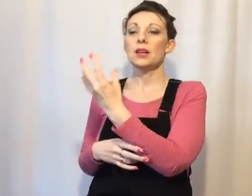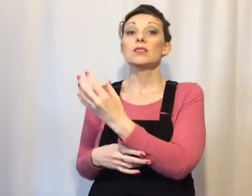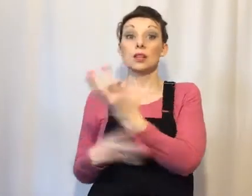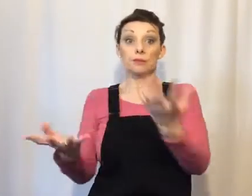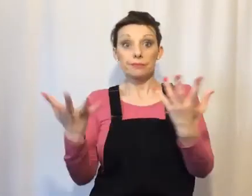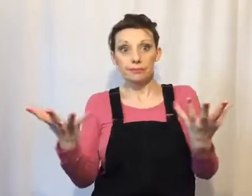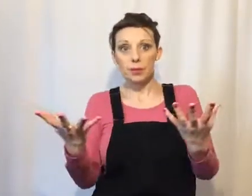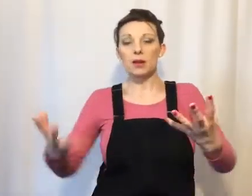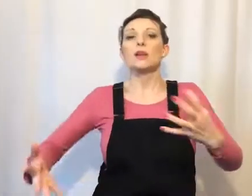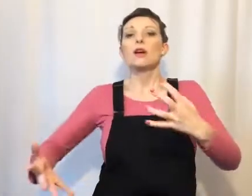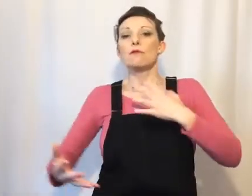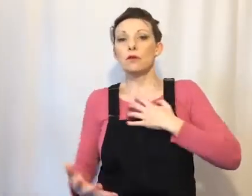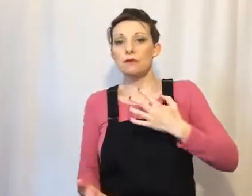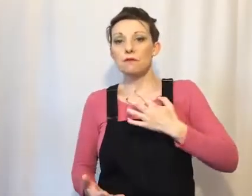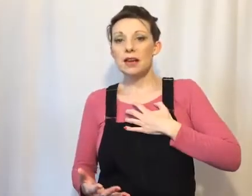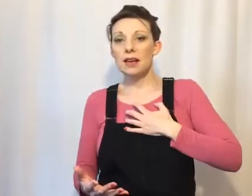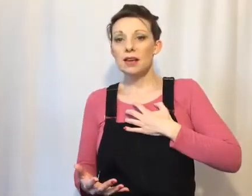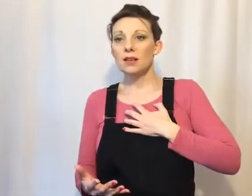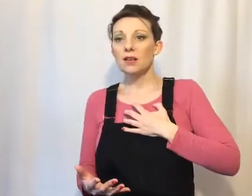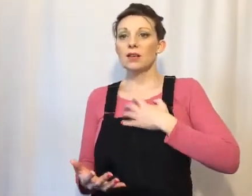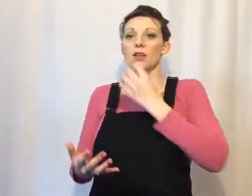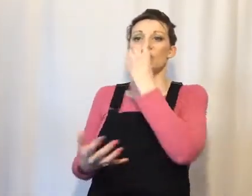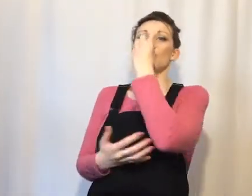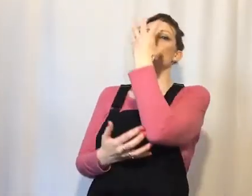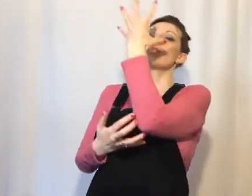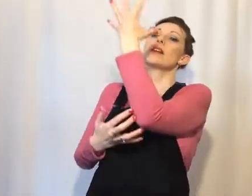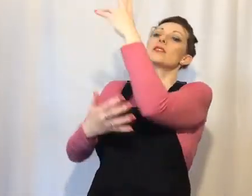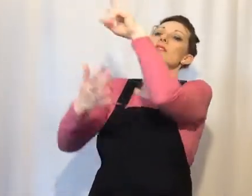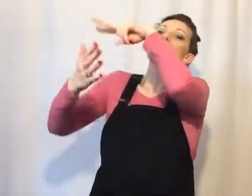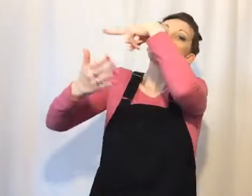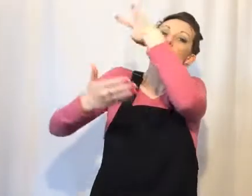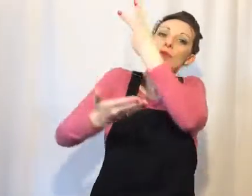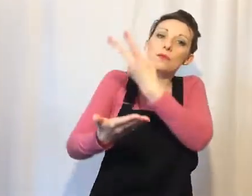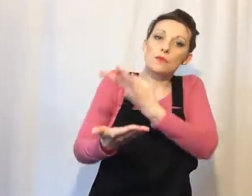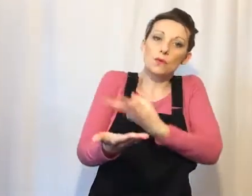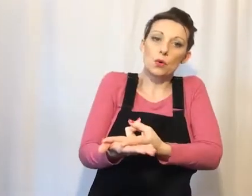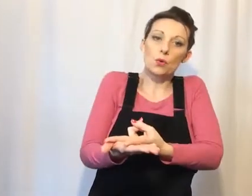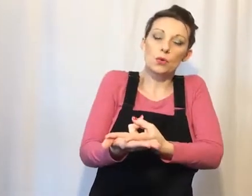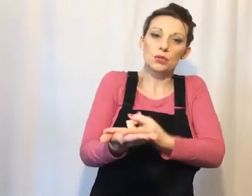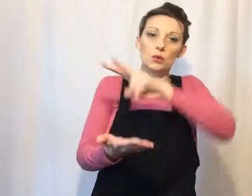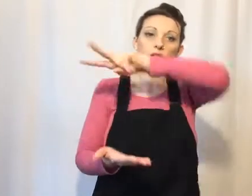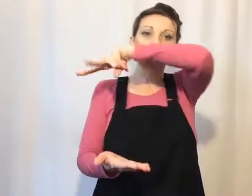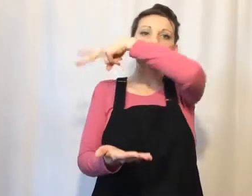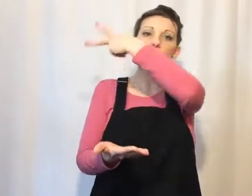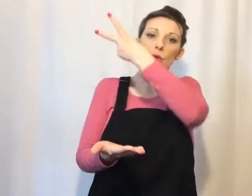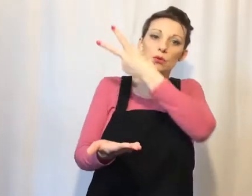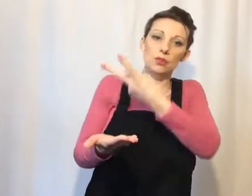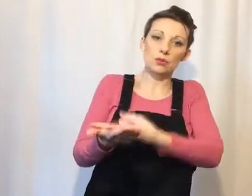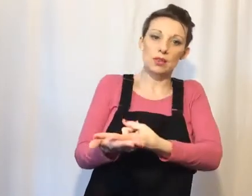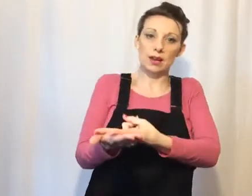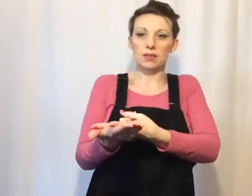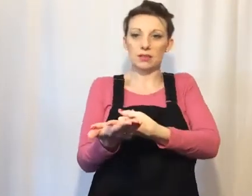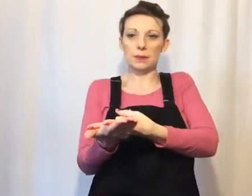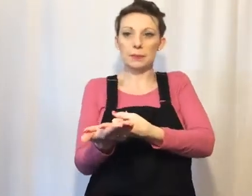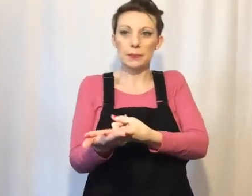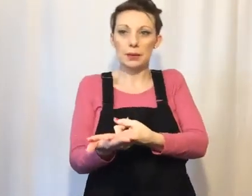So, there we go. For fear, your grace should fall. So we'll just have a fall straight onto the hand this time.